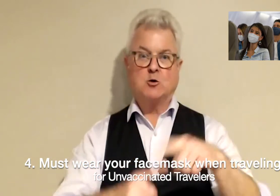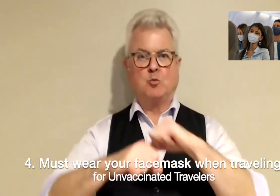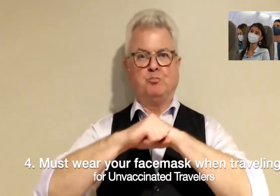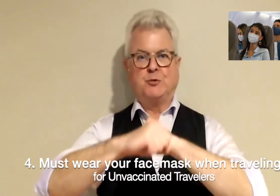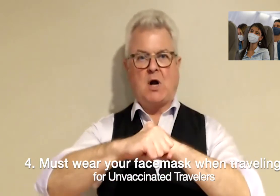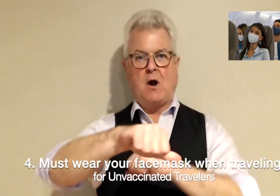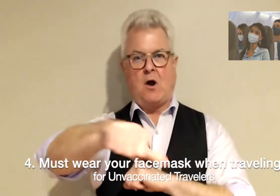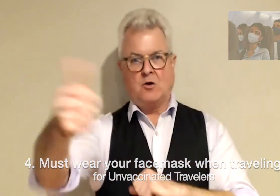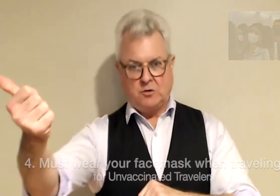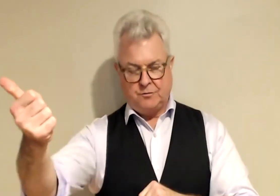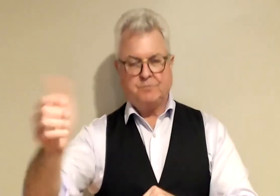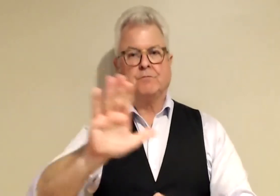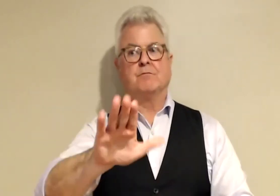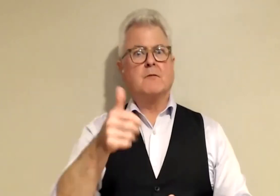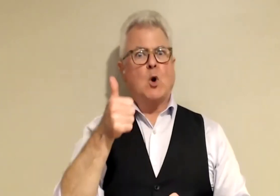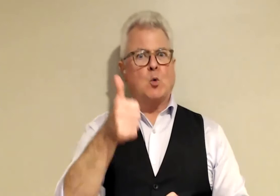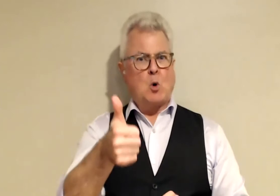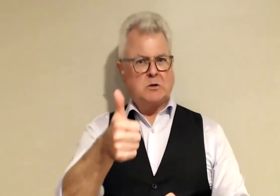yourself, but to protect others around you.